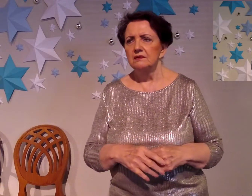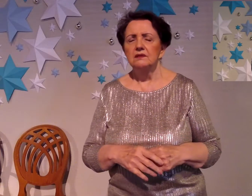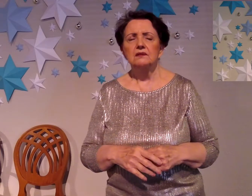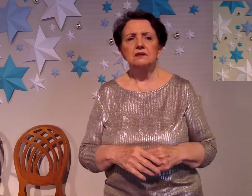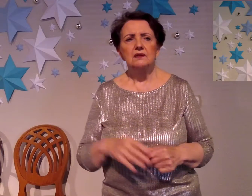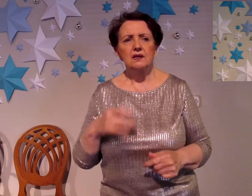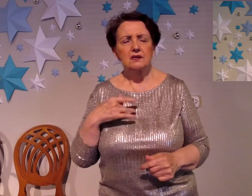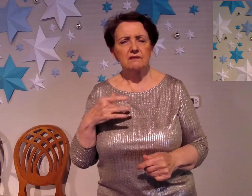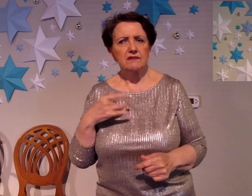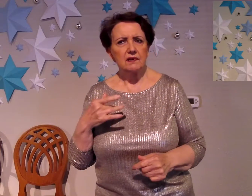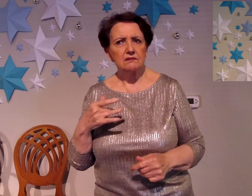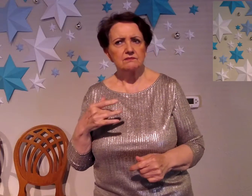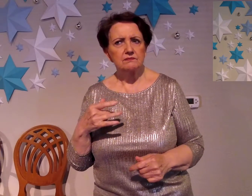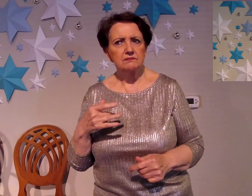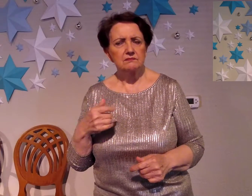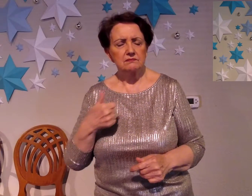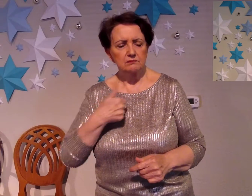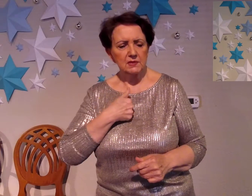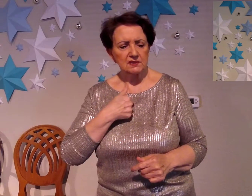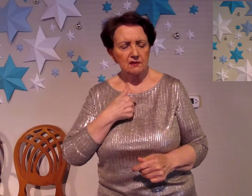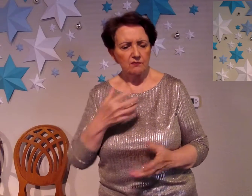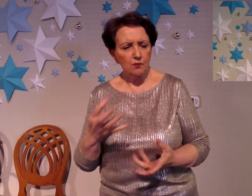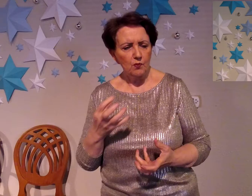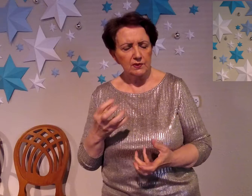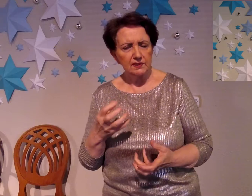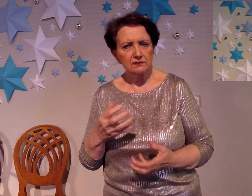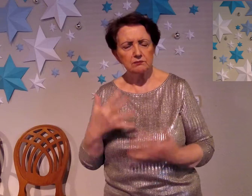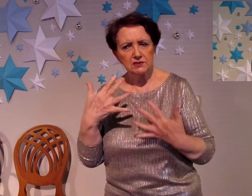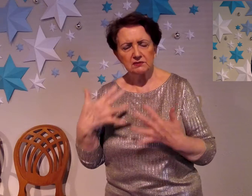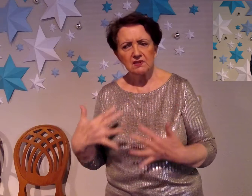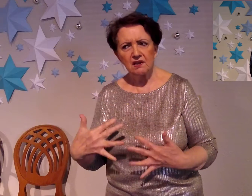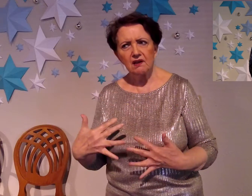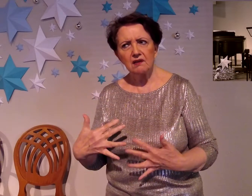felt myself wanting to lament